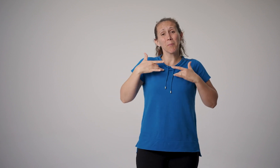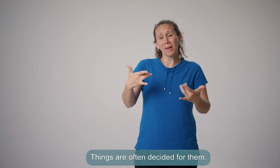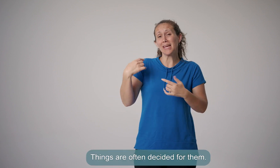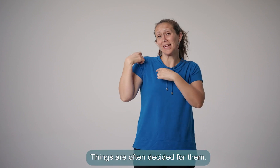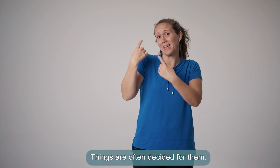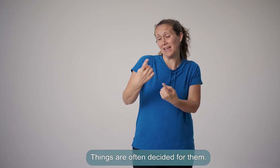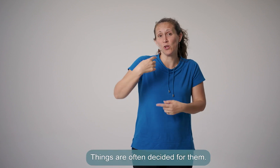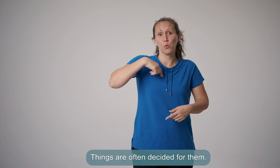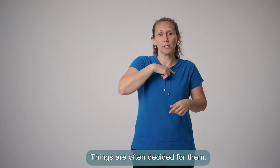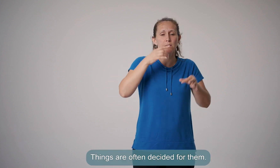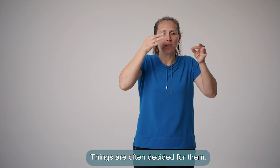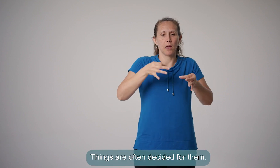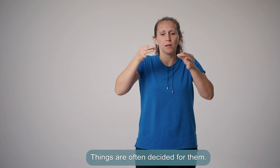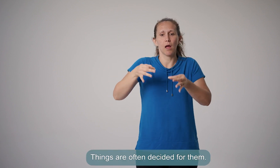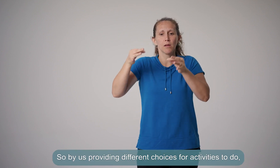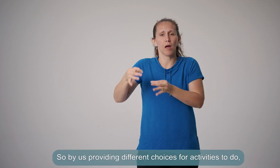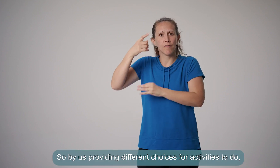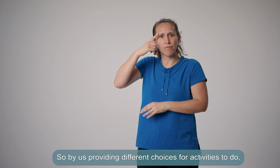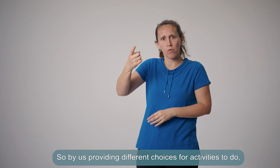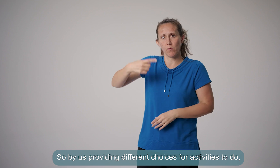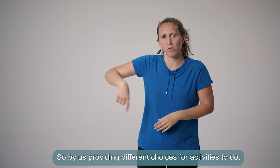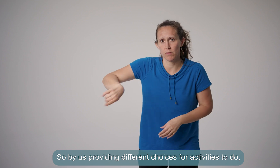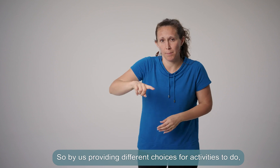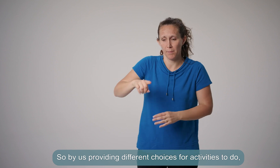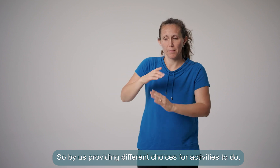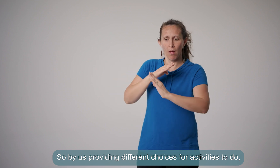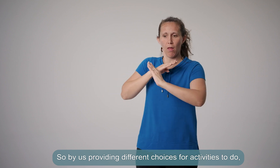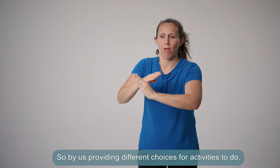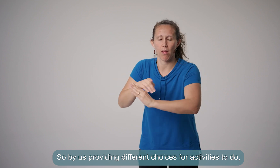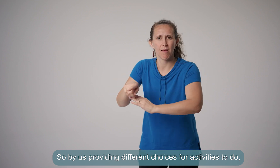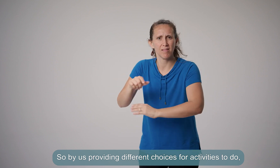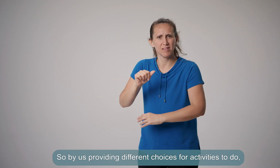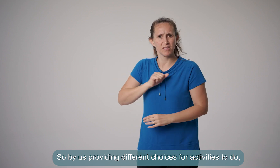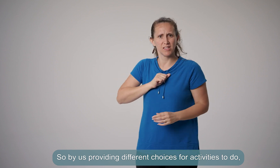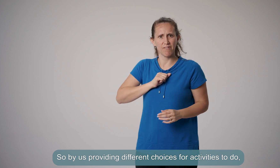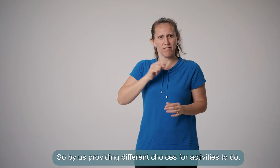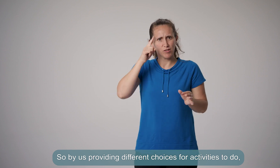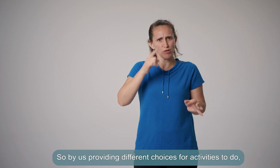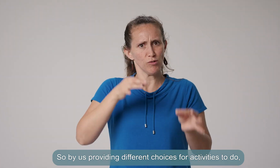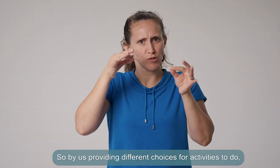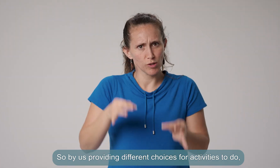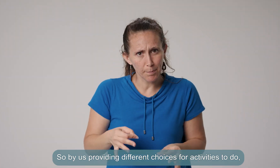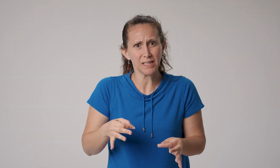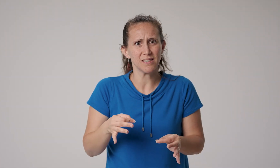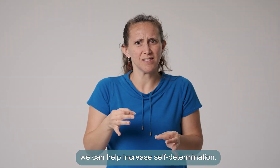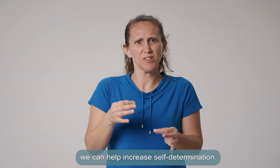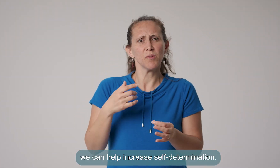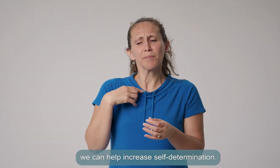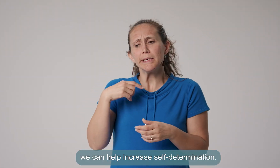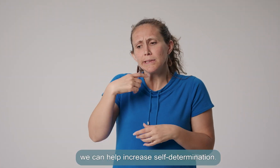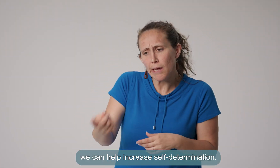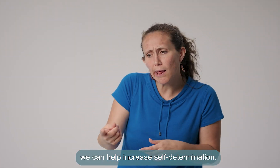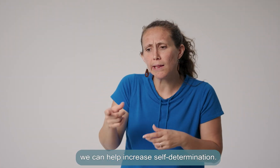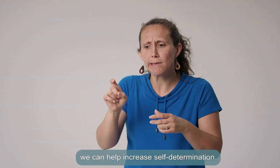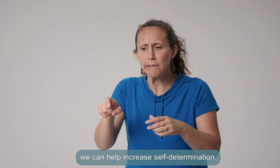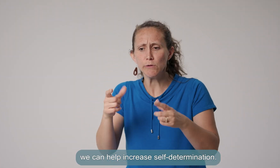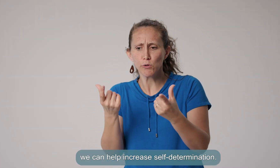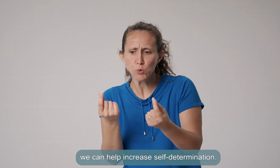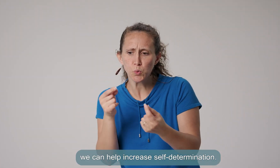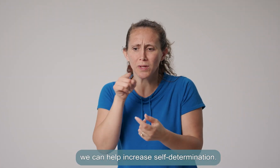Things are often decided for them, so by us providing different choices for activities to do, we can help increase